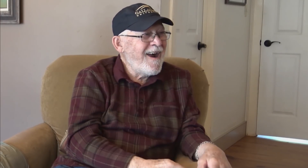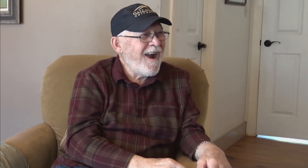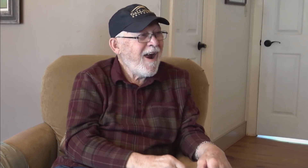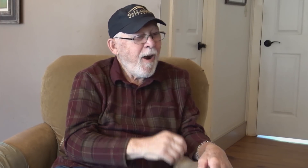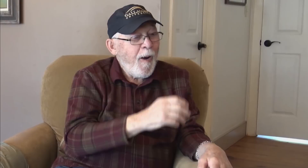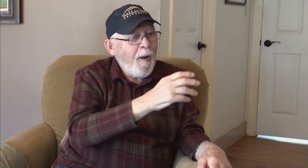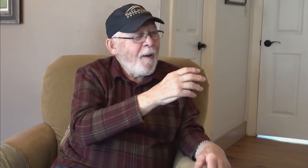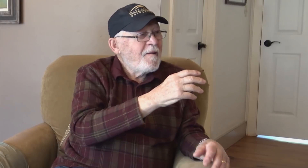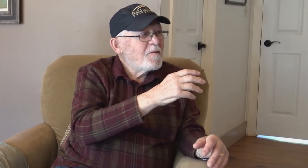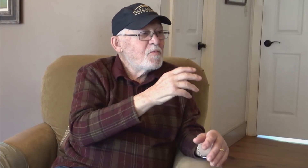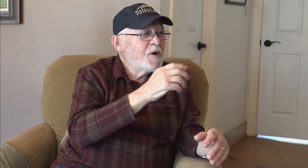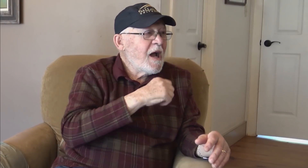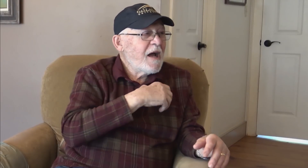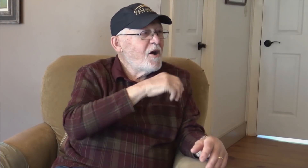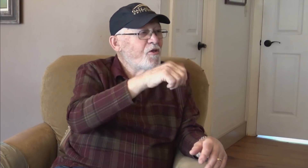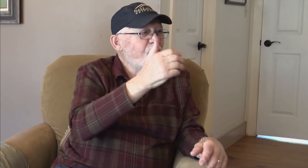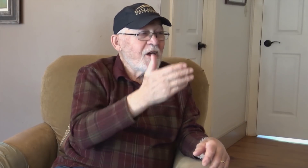So they turned us away from our home.